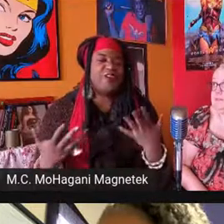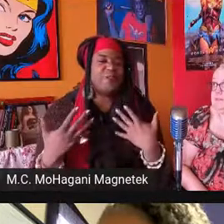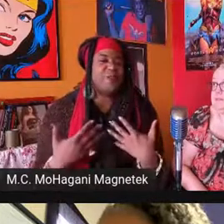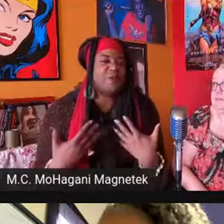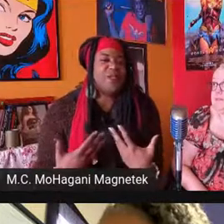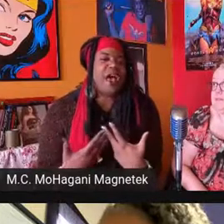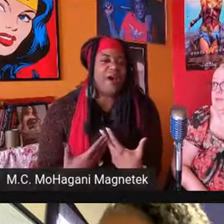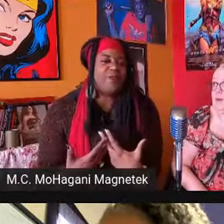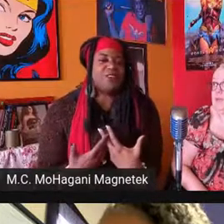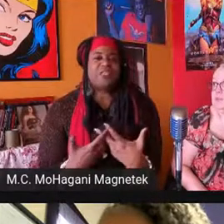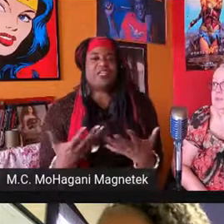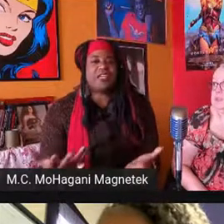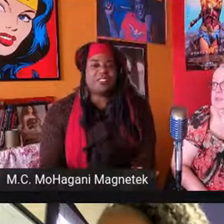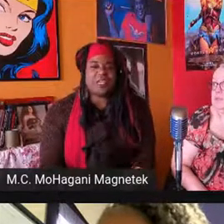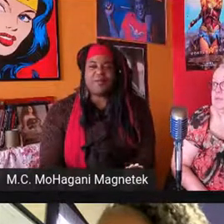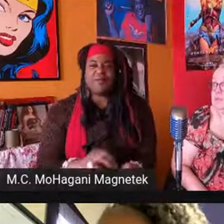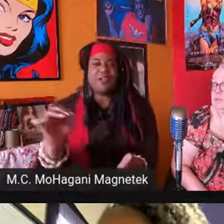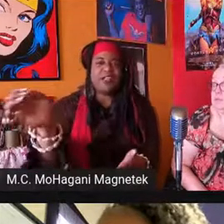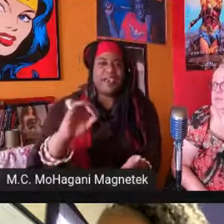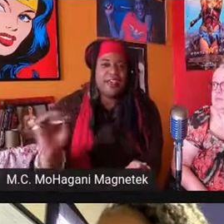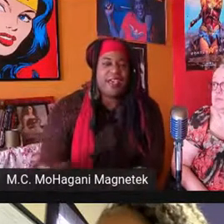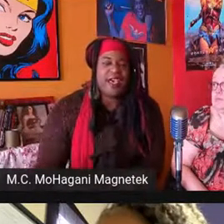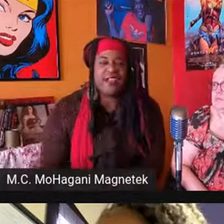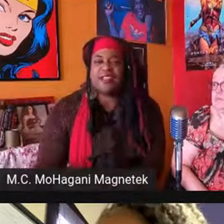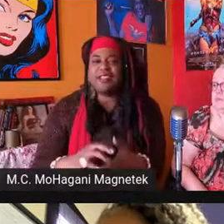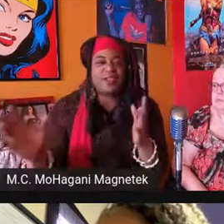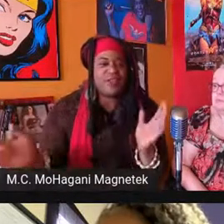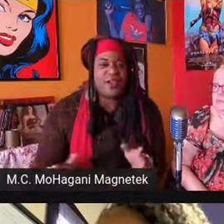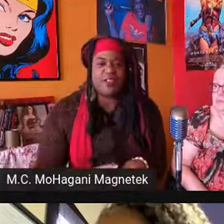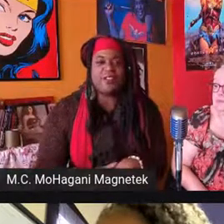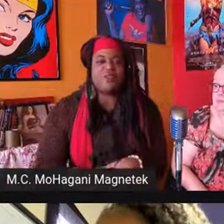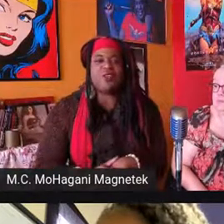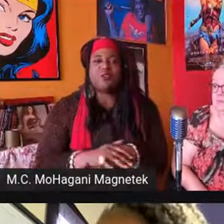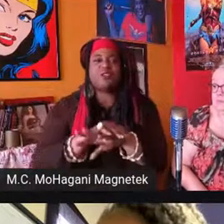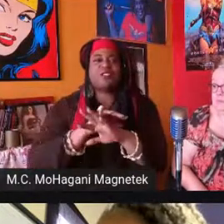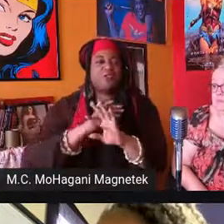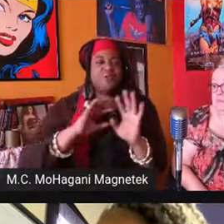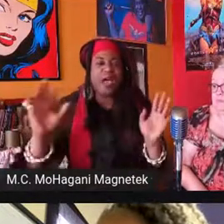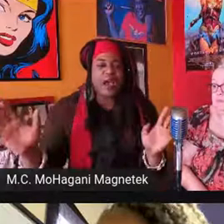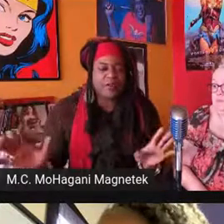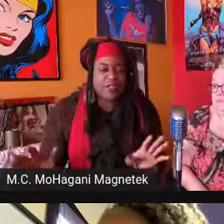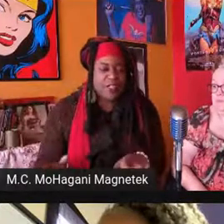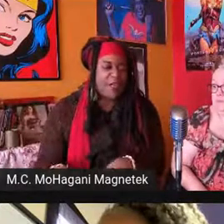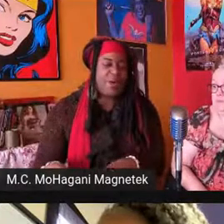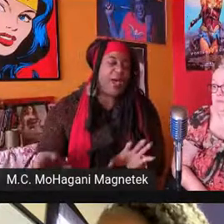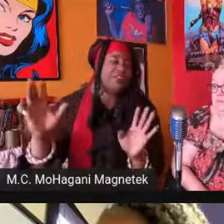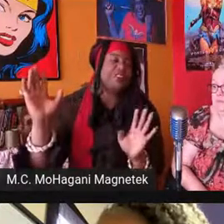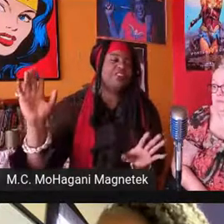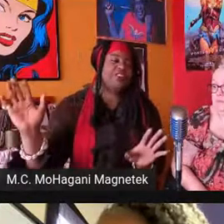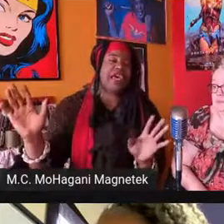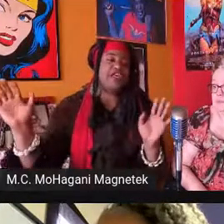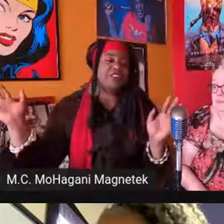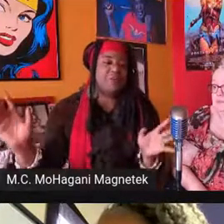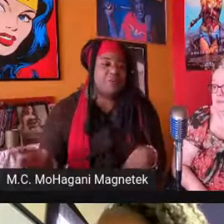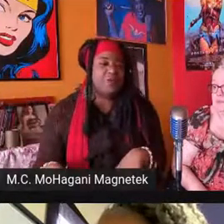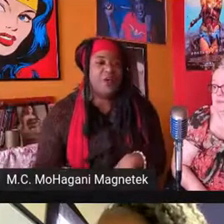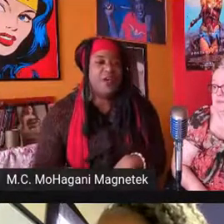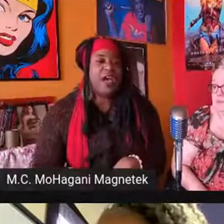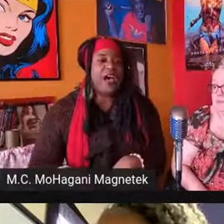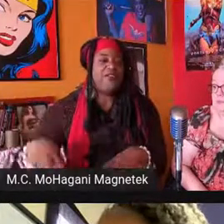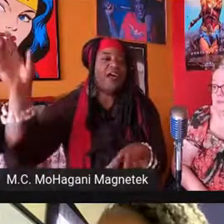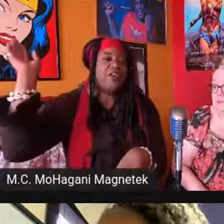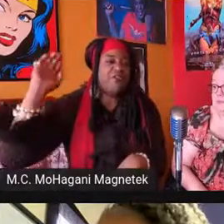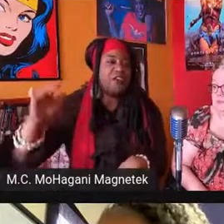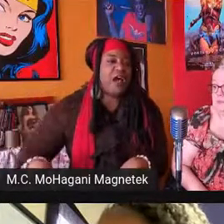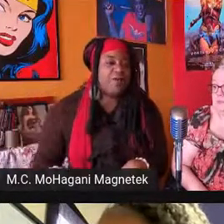even though you spend hours looking at stuff when you're like editing and creating these films and stuff, you spend hours looking at, but I see things I hadn't seen before.